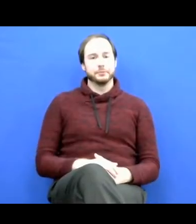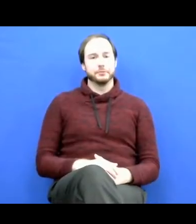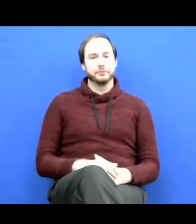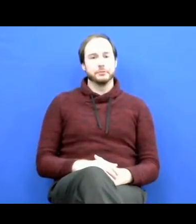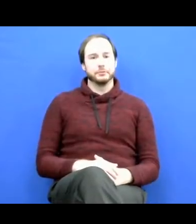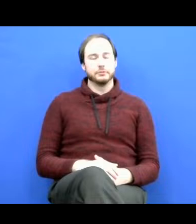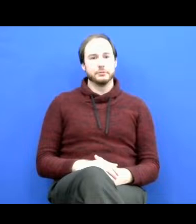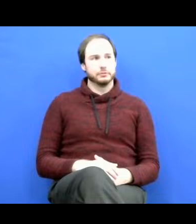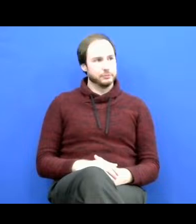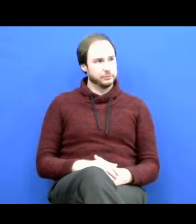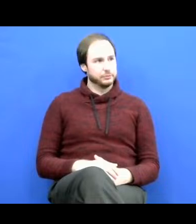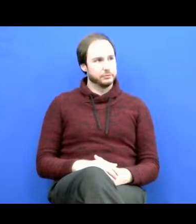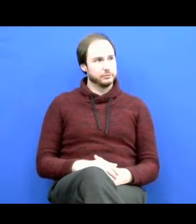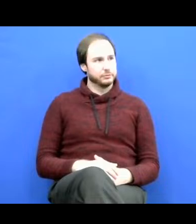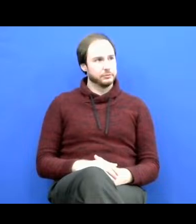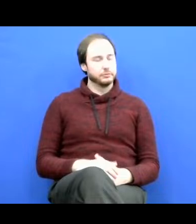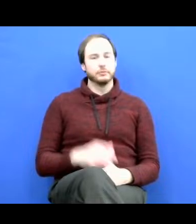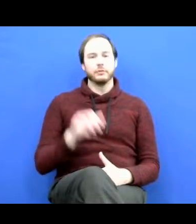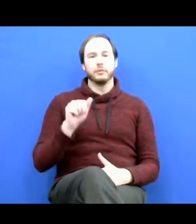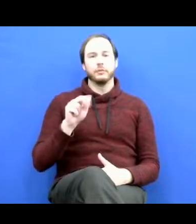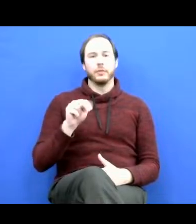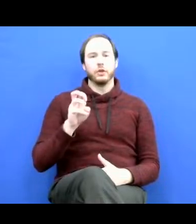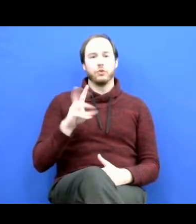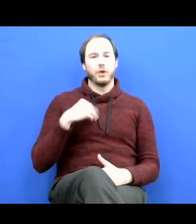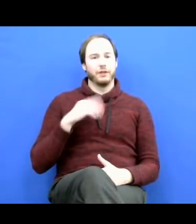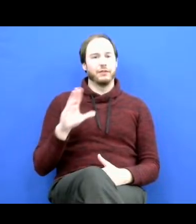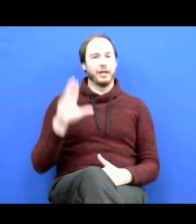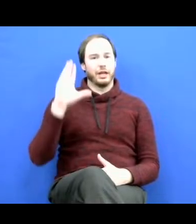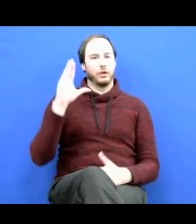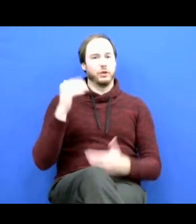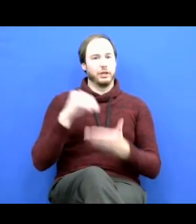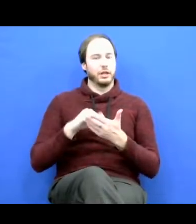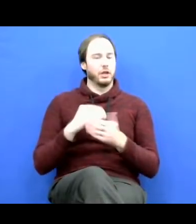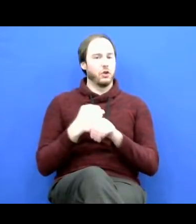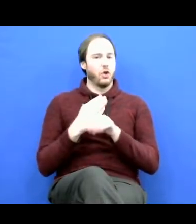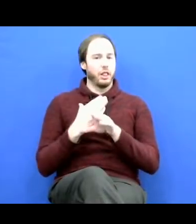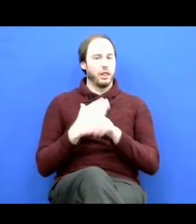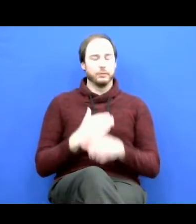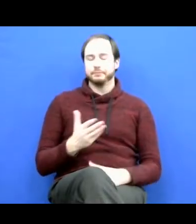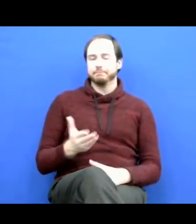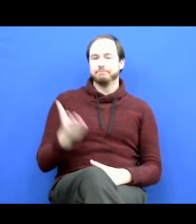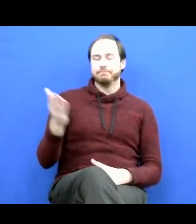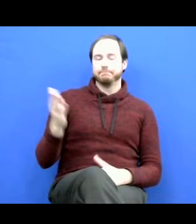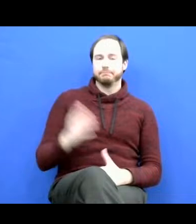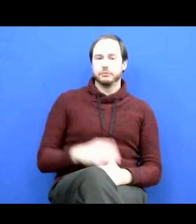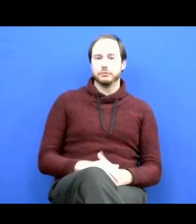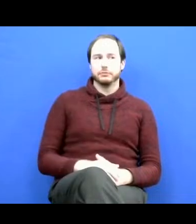I do have, Andrew has his hand raised again here online. Go ahead.